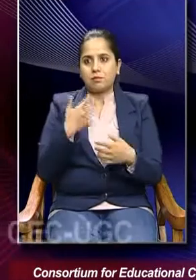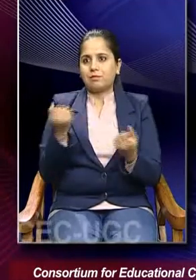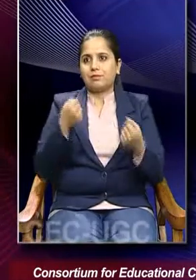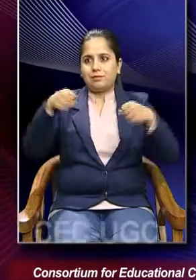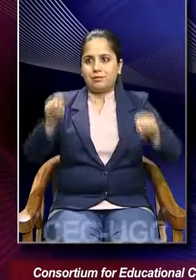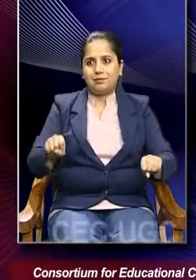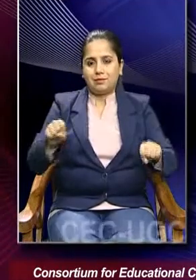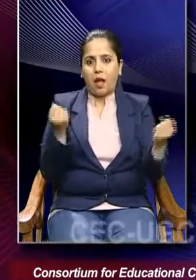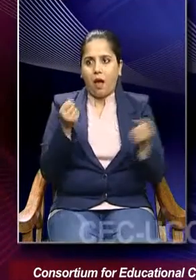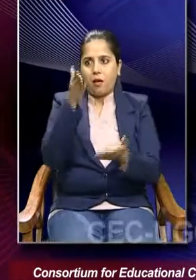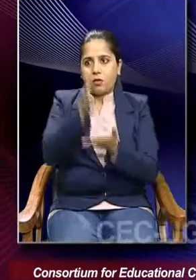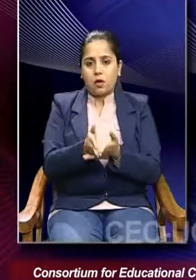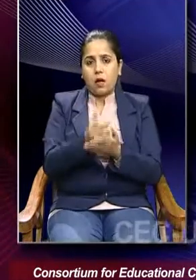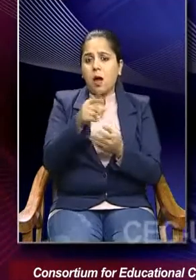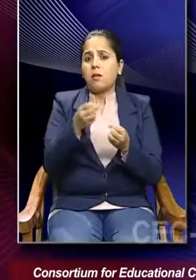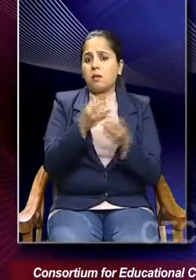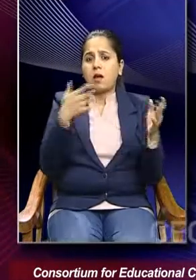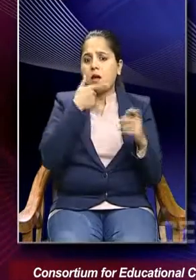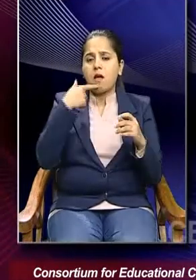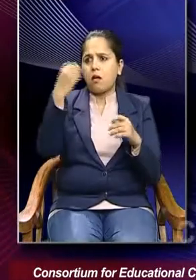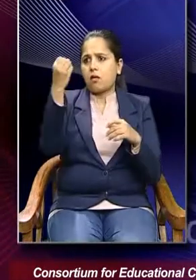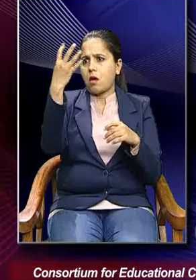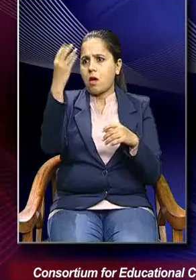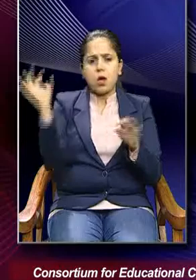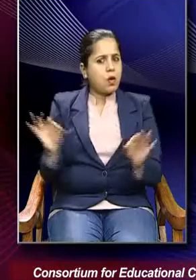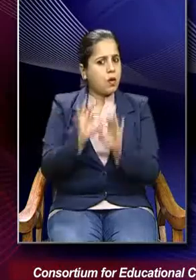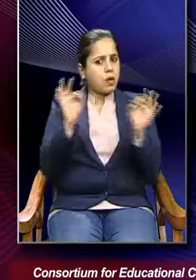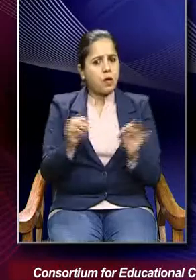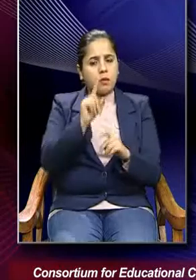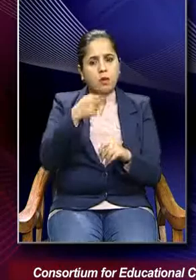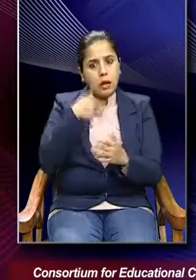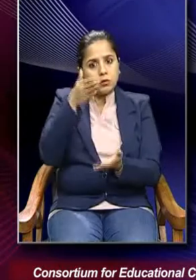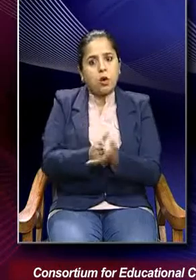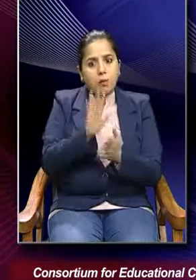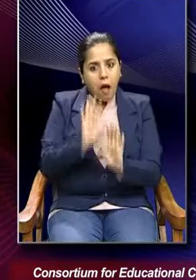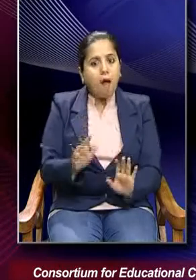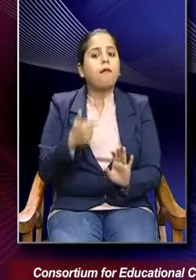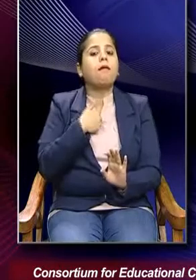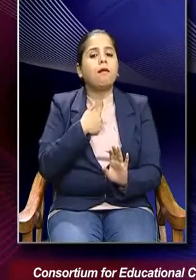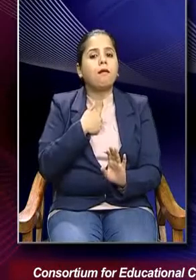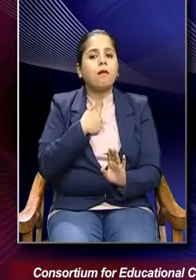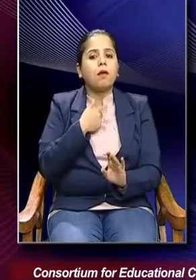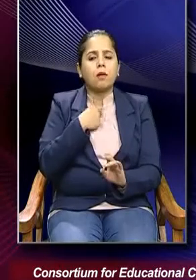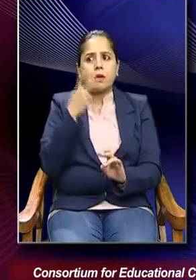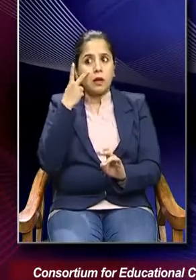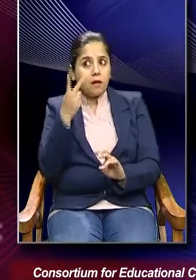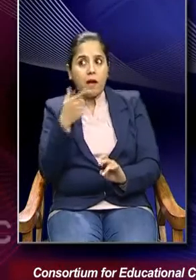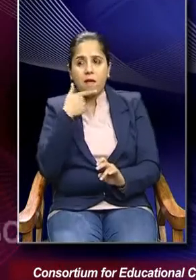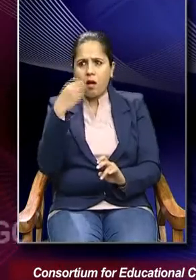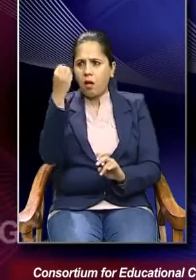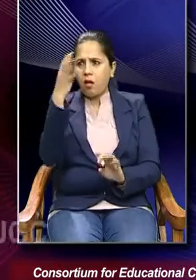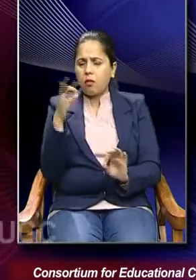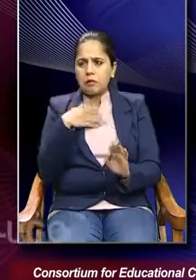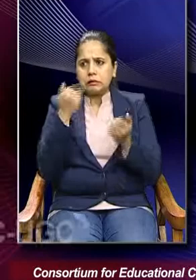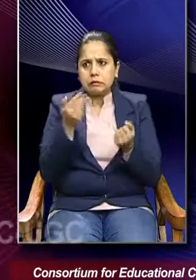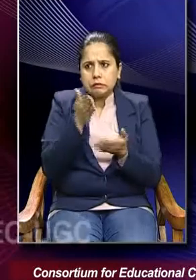many times, we don't get the red signal, yet we stop. So, if we don't kind of